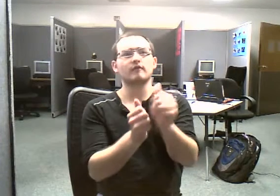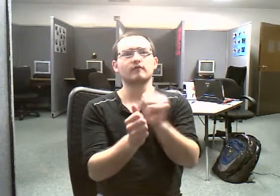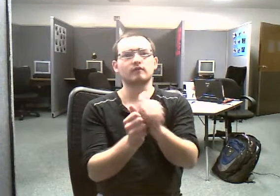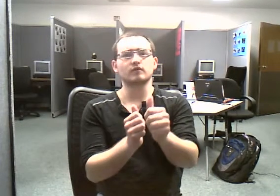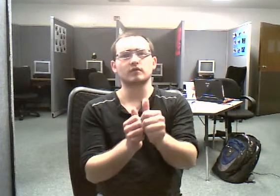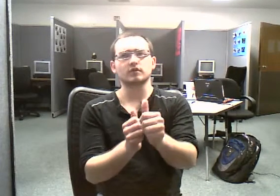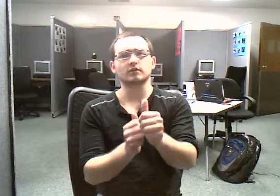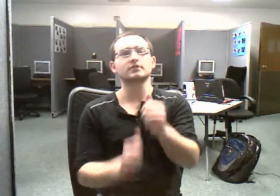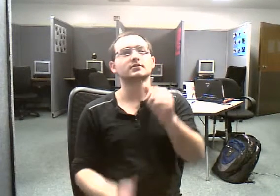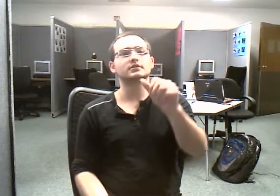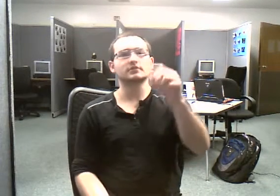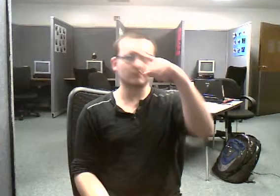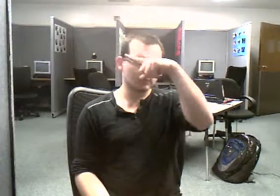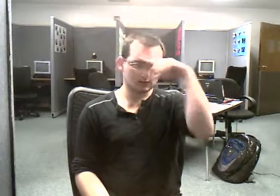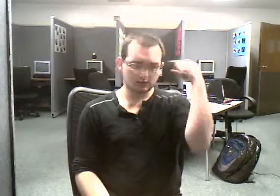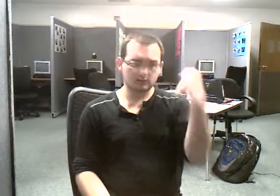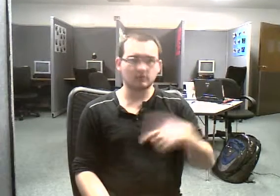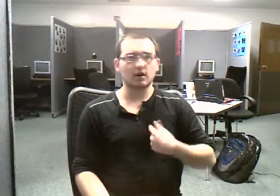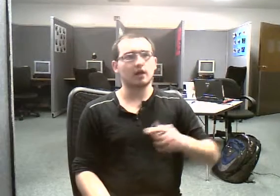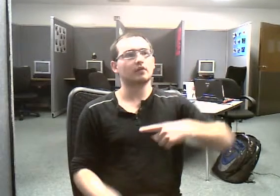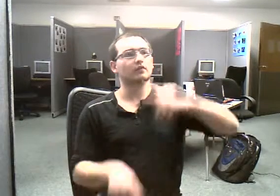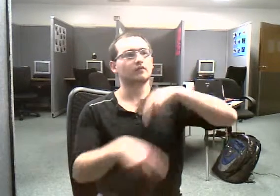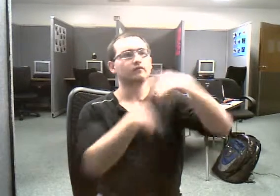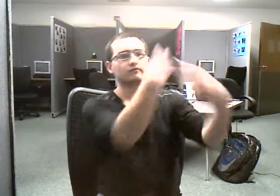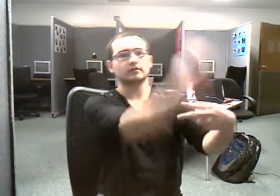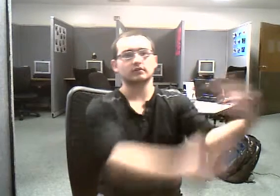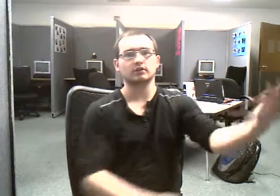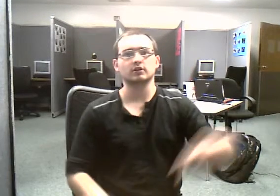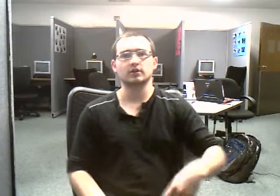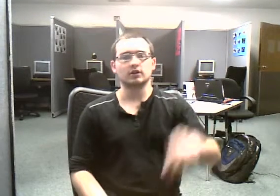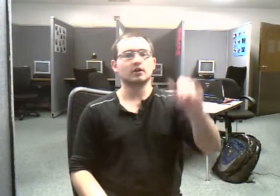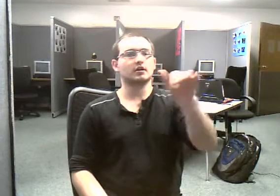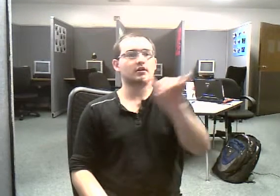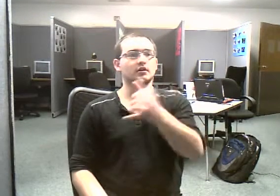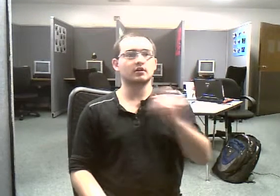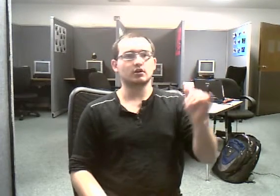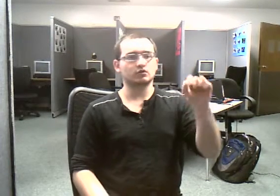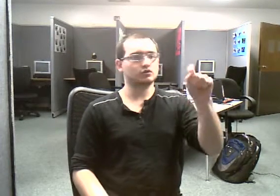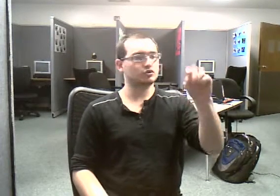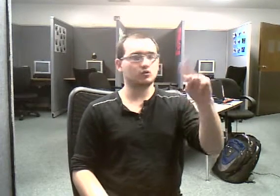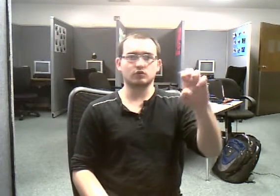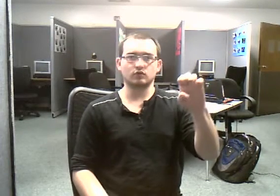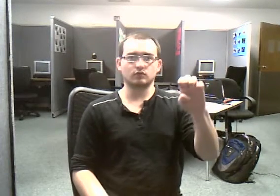nice trout streams. I need to catch fish, and I need to let them go. I will explain all of that as we go along.